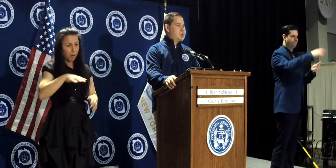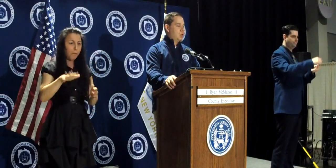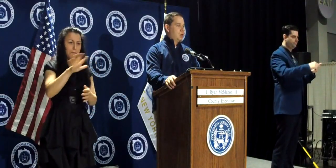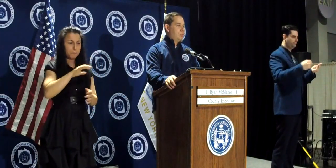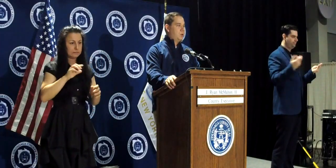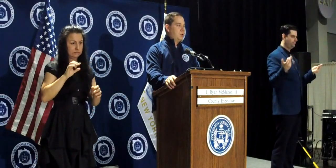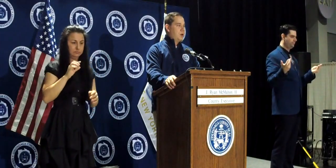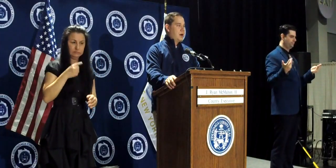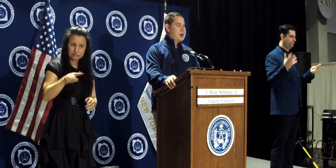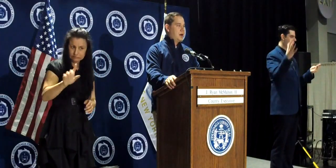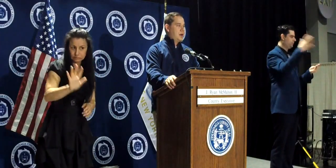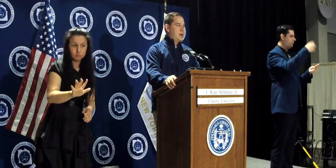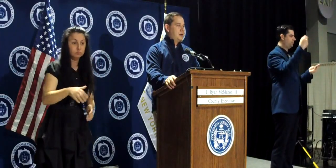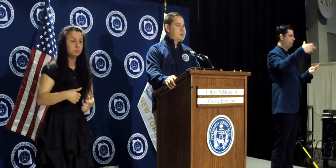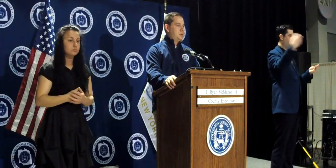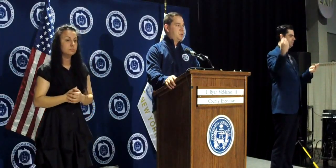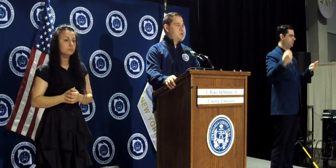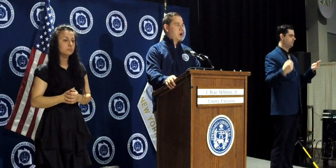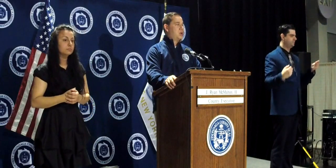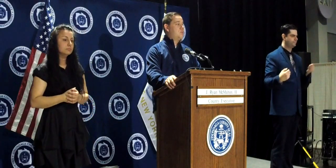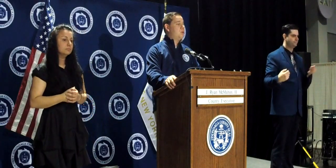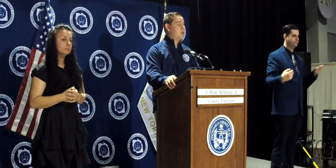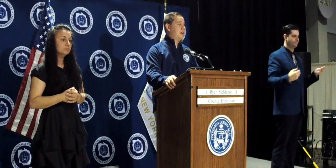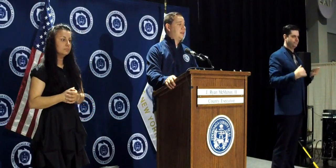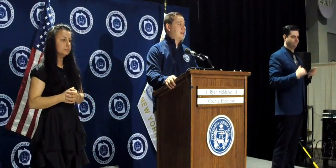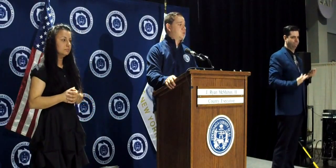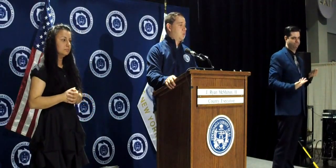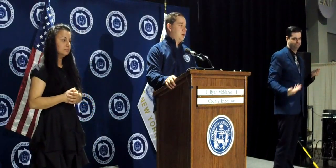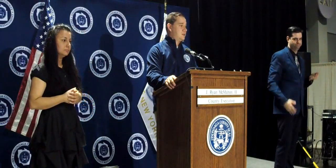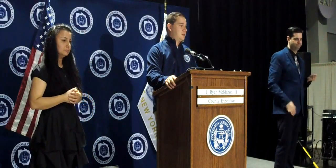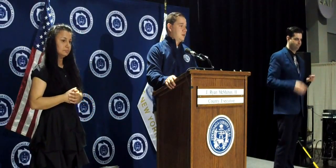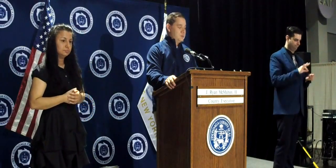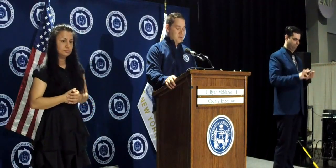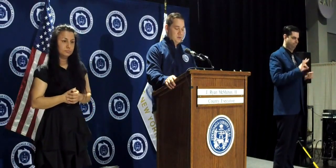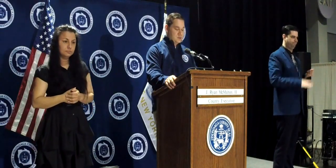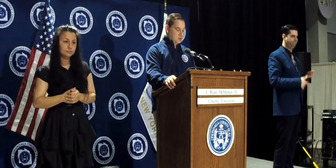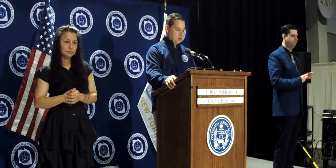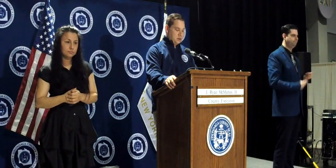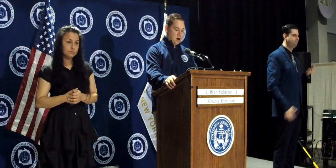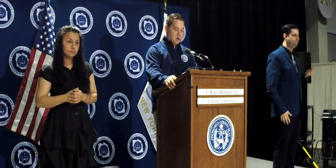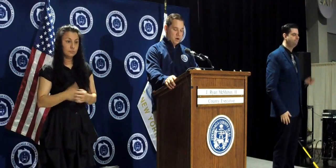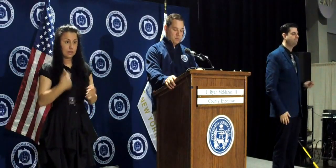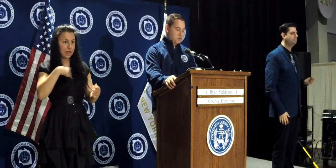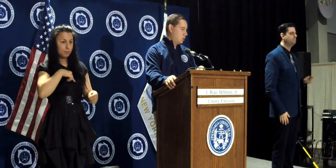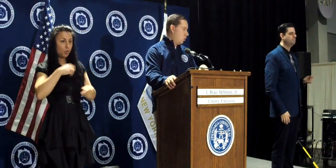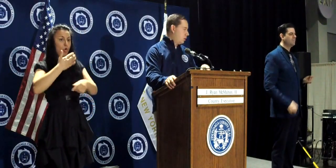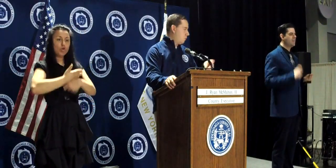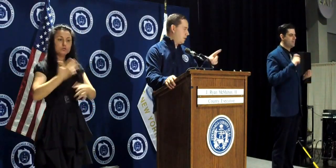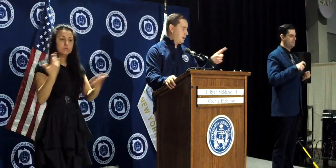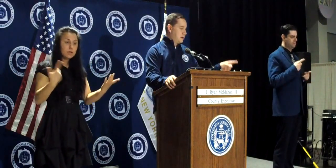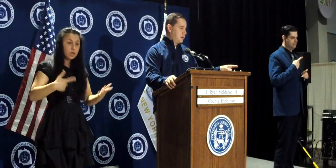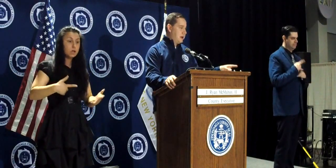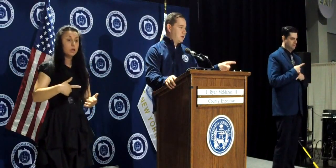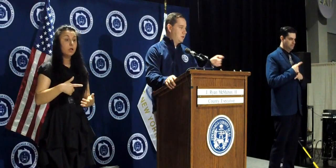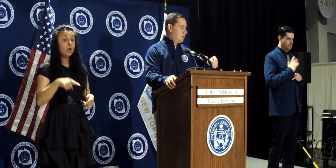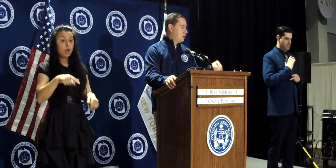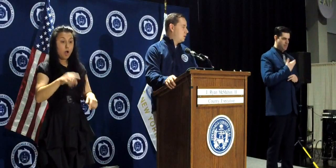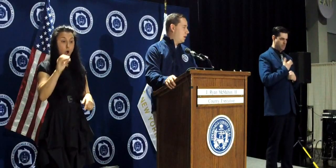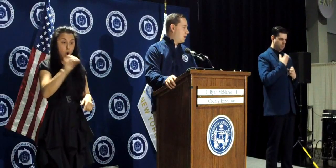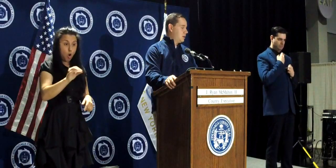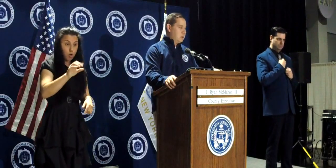can absorb and puts our community at less risk, because certainly our numbers are going up in Onondaga